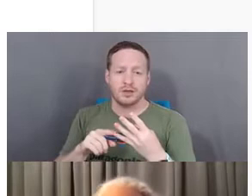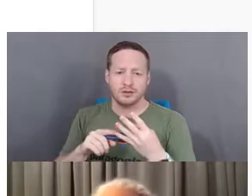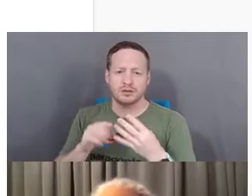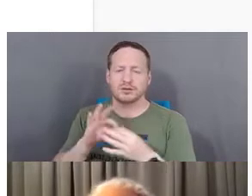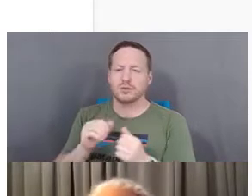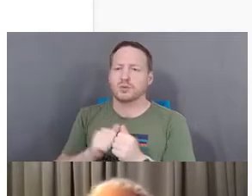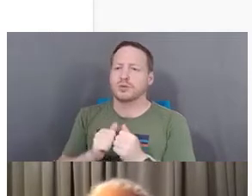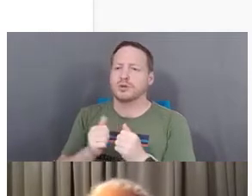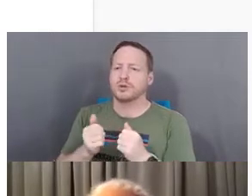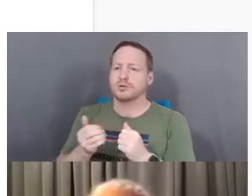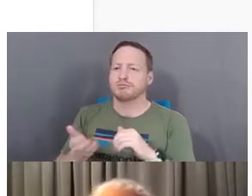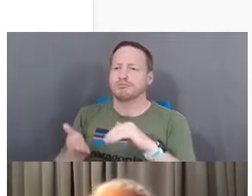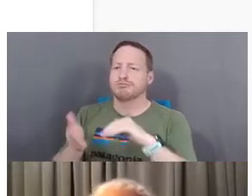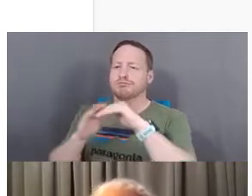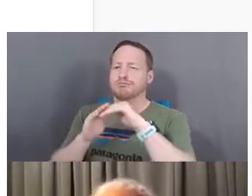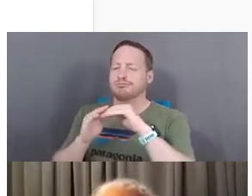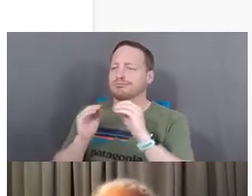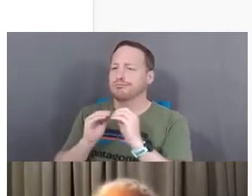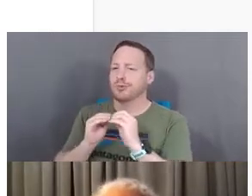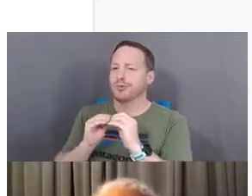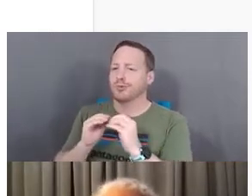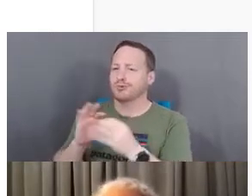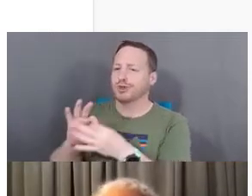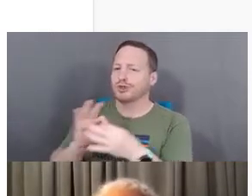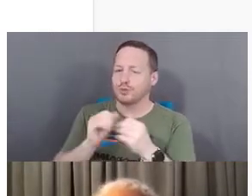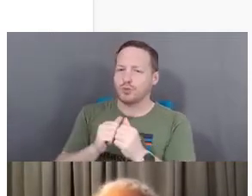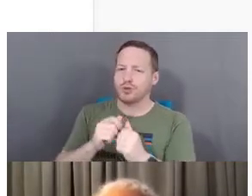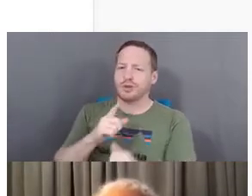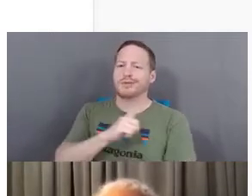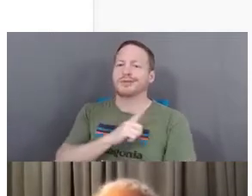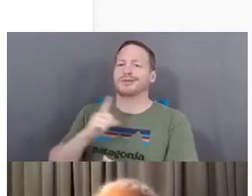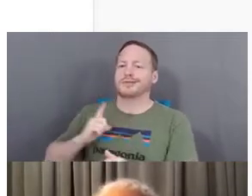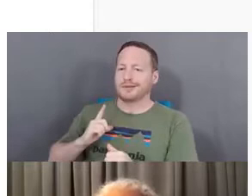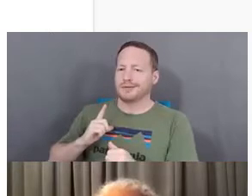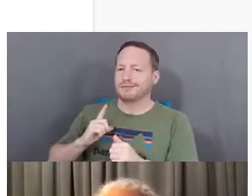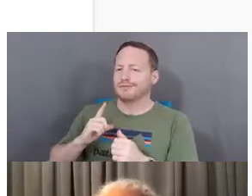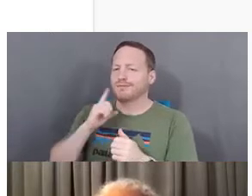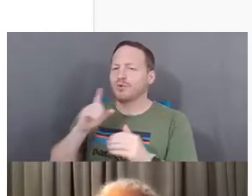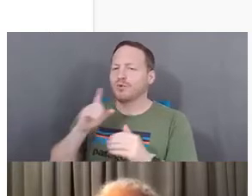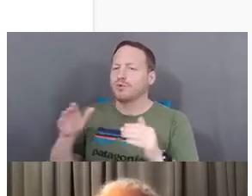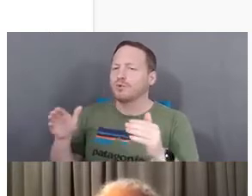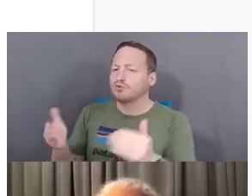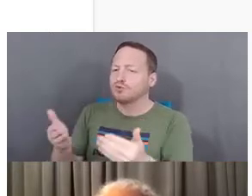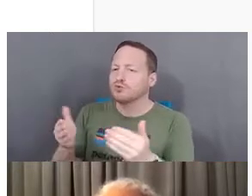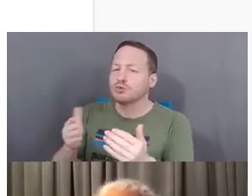the fourth strategic item, we were talking about increasing relationships with the